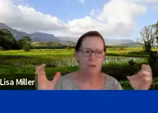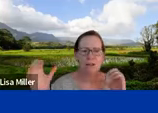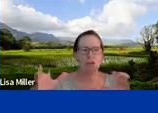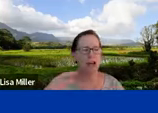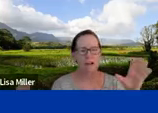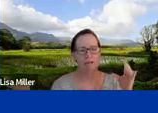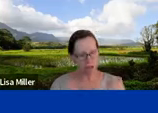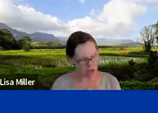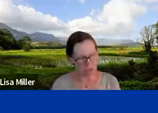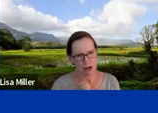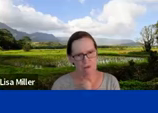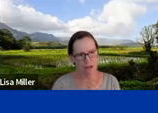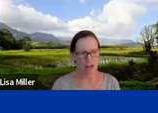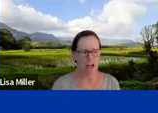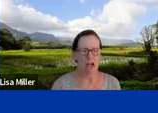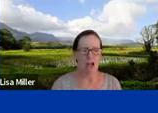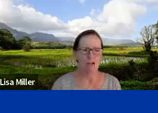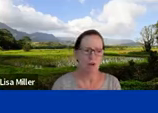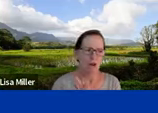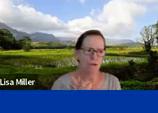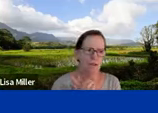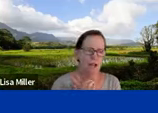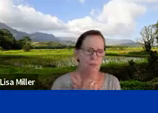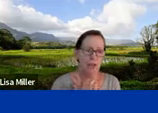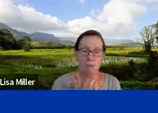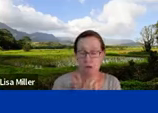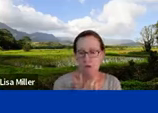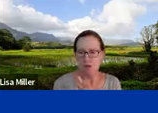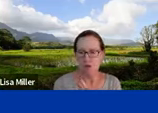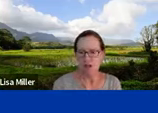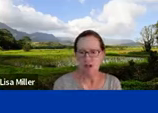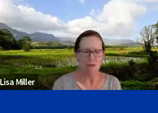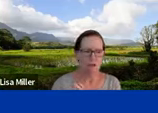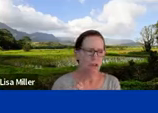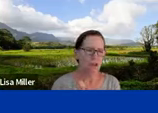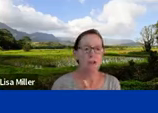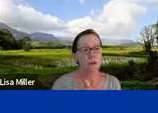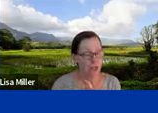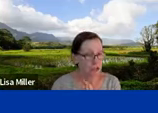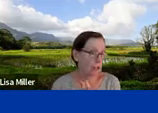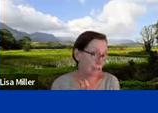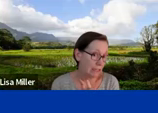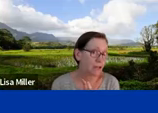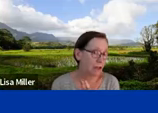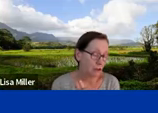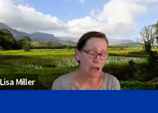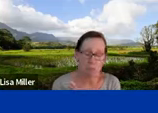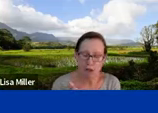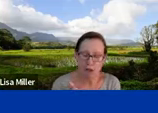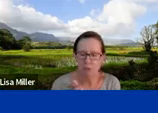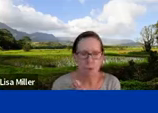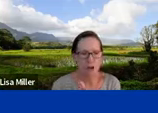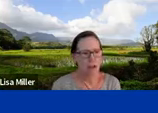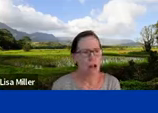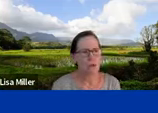if you will, right? There's a lot of, you have nonprofits involved to help recruit the older adults. Location like a senior center or a